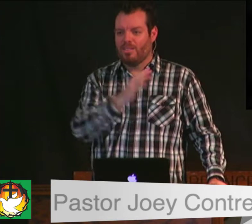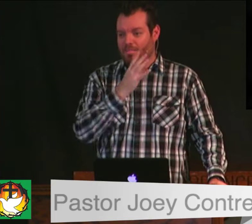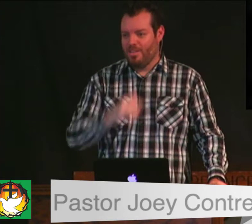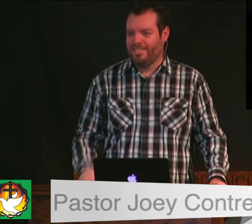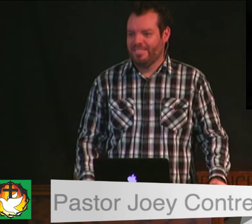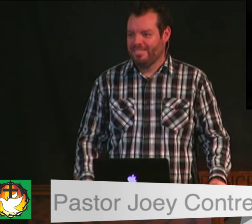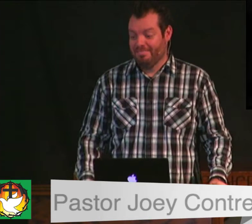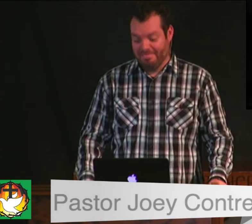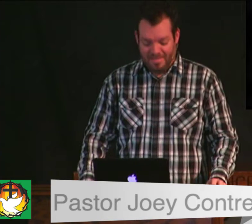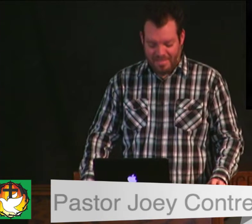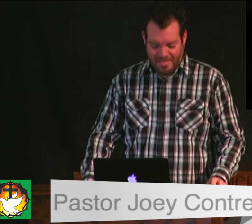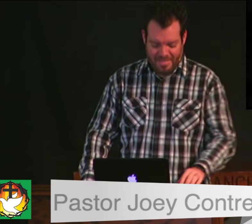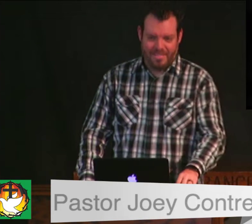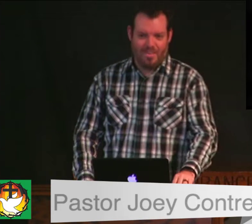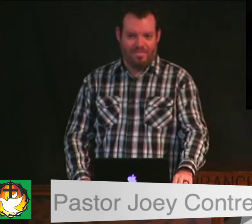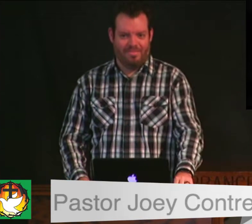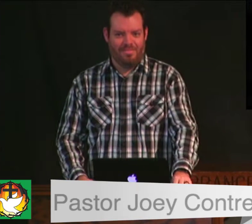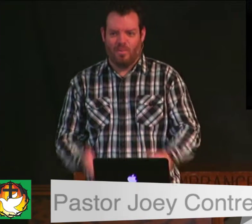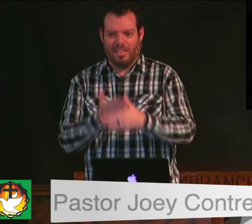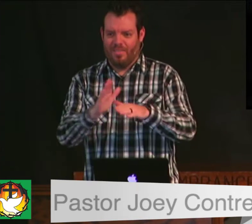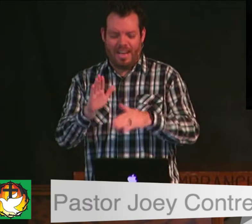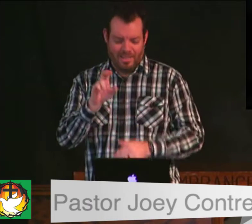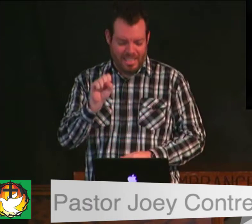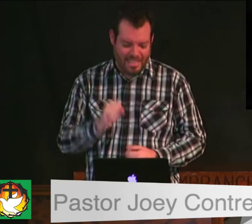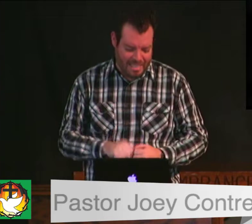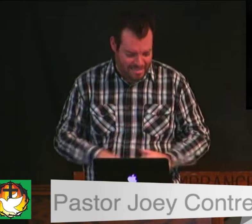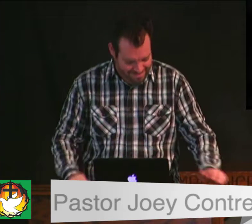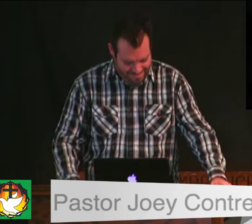the mother. So we don't want to divide the United States.